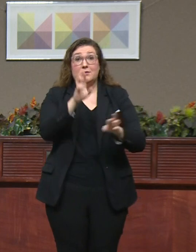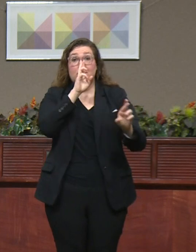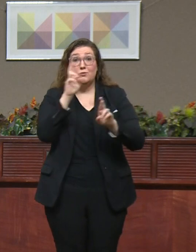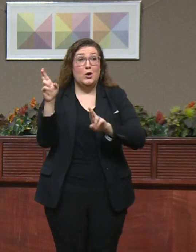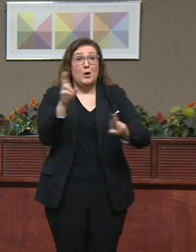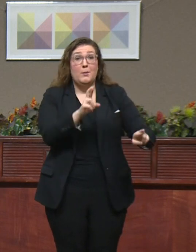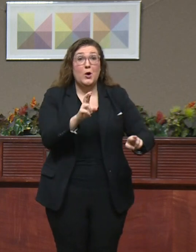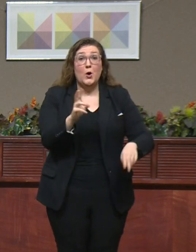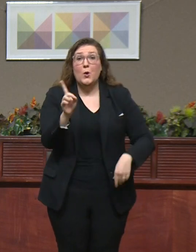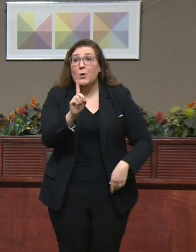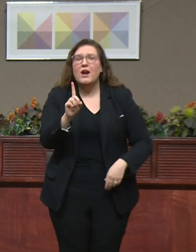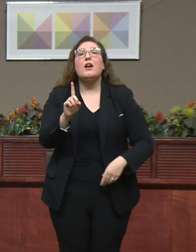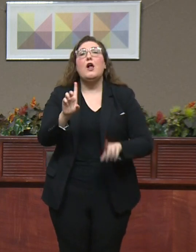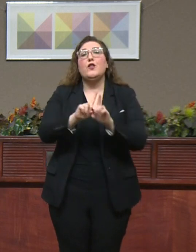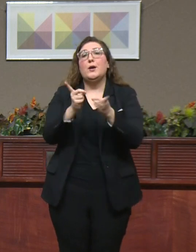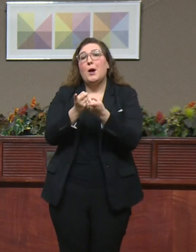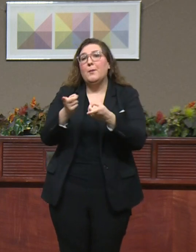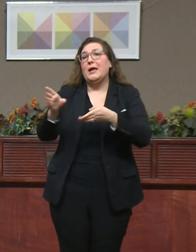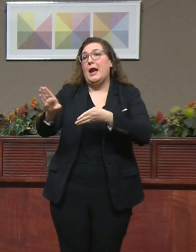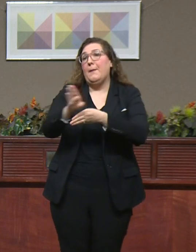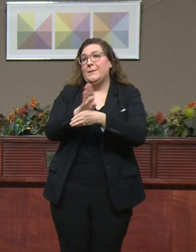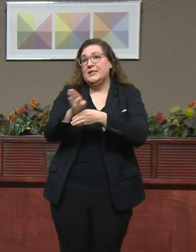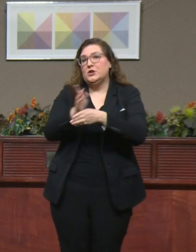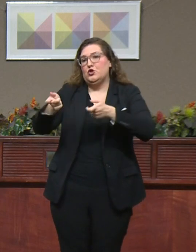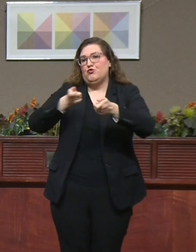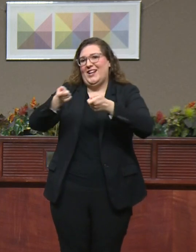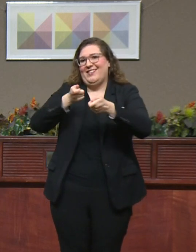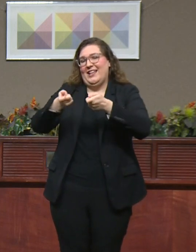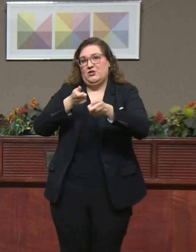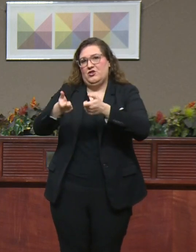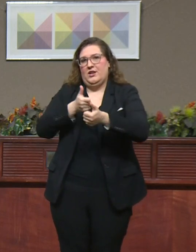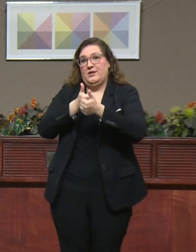and Professional Regulation complaint filing portal at